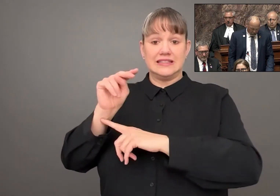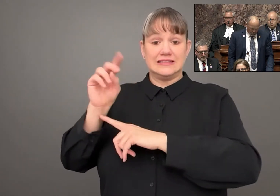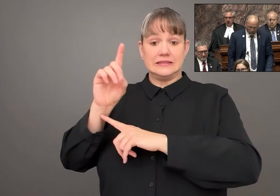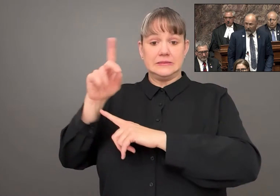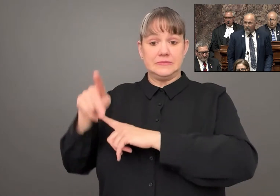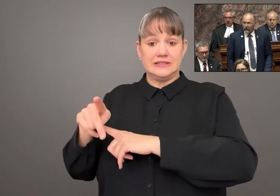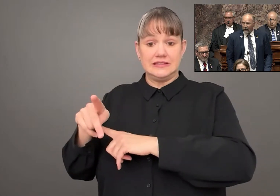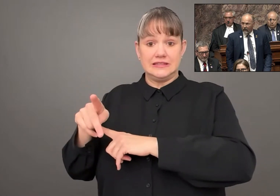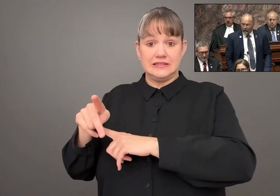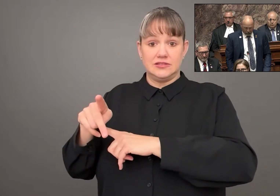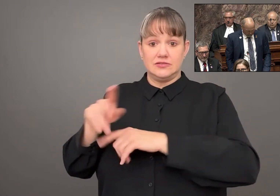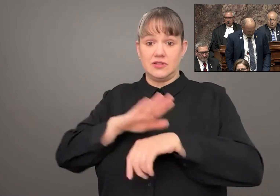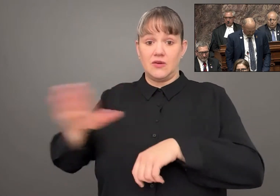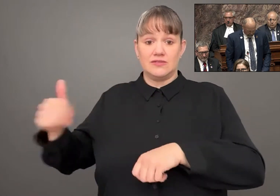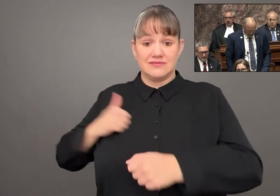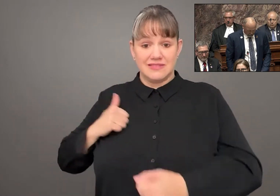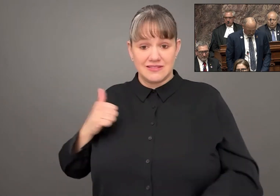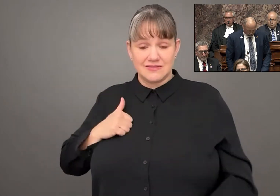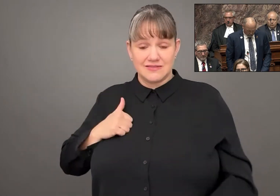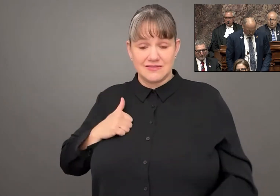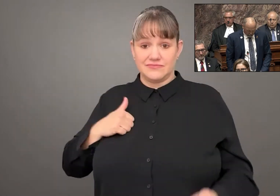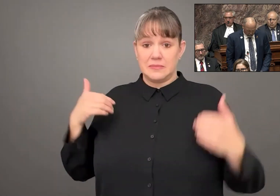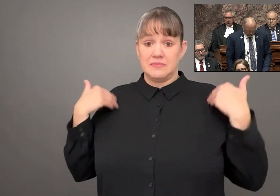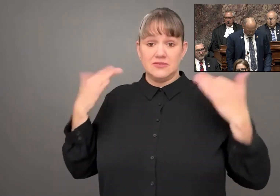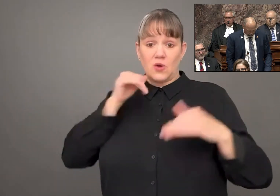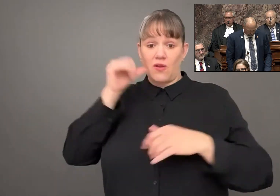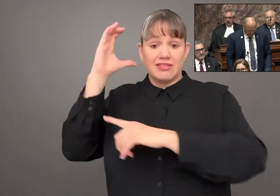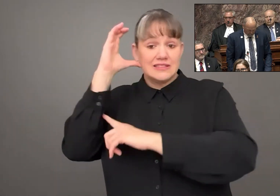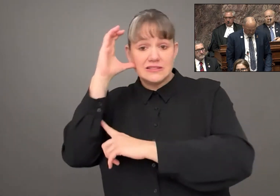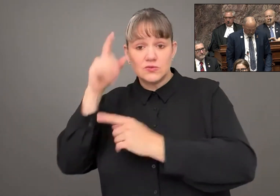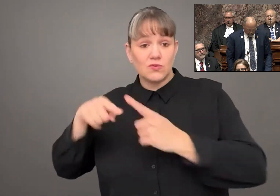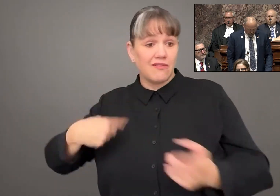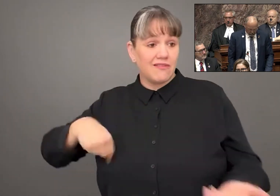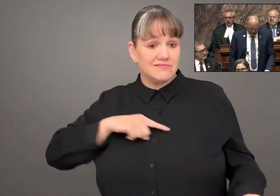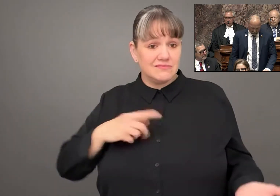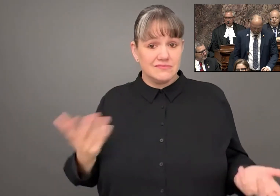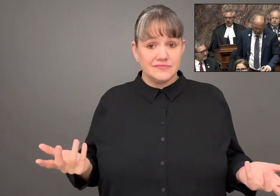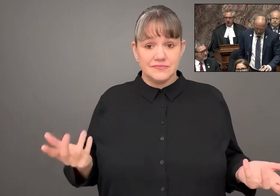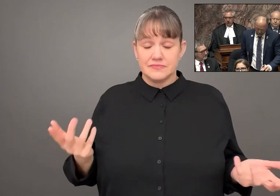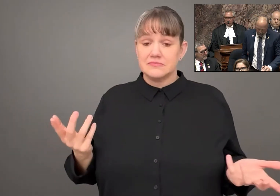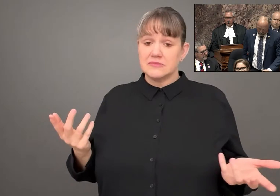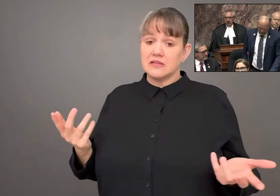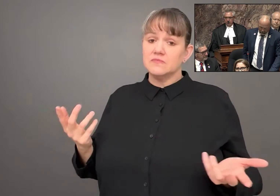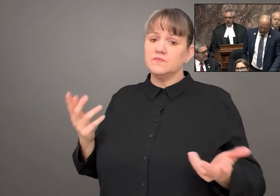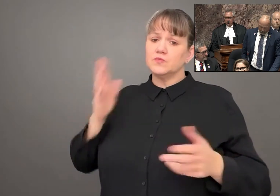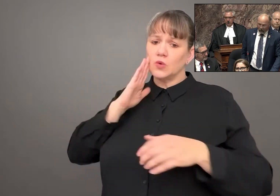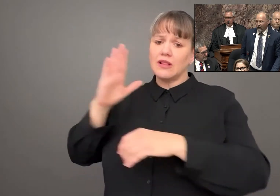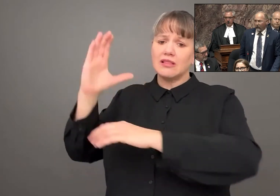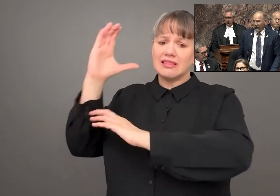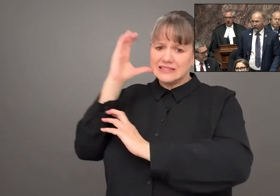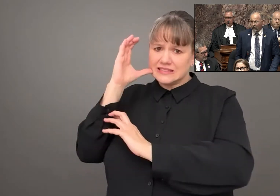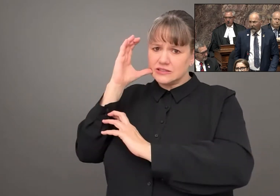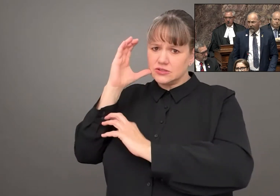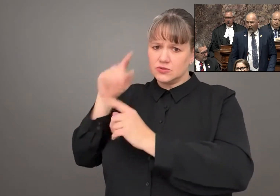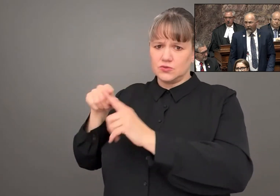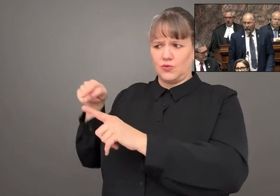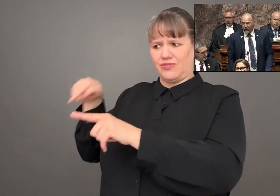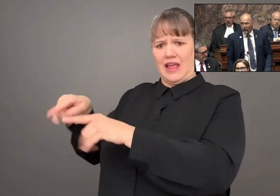won't listen to us, but he will at least listen to Kofi and implement all of their strategic action plans that they outlined in their